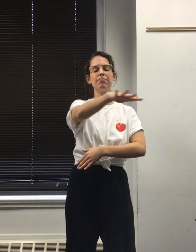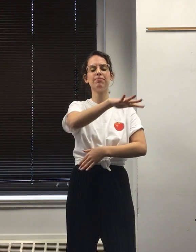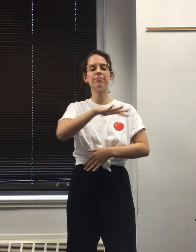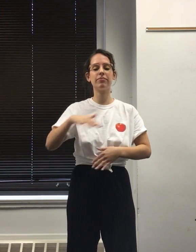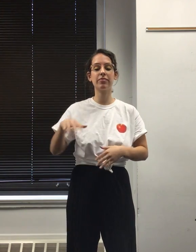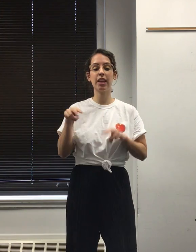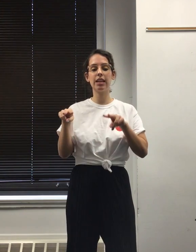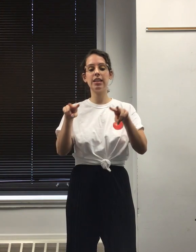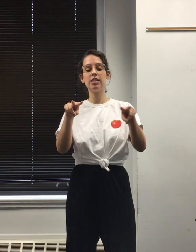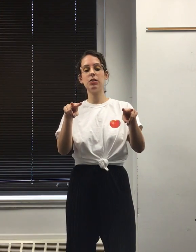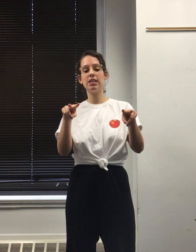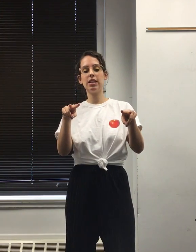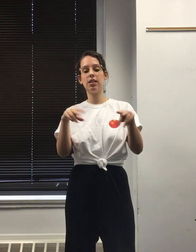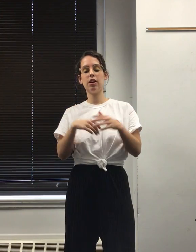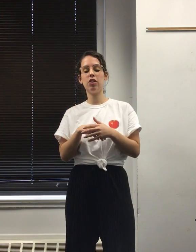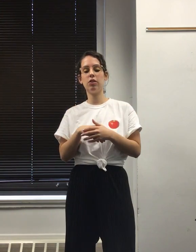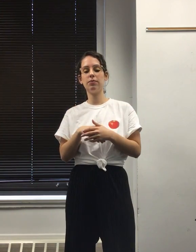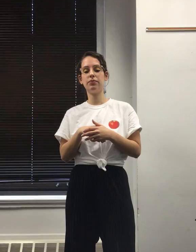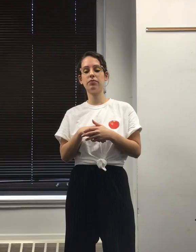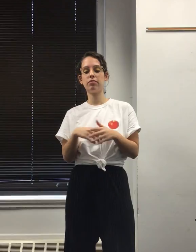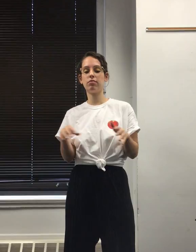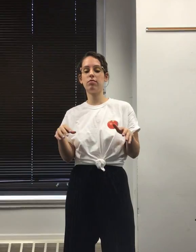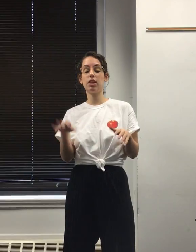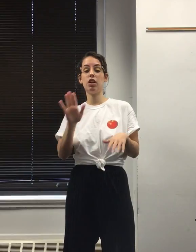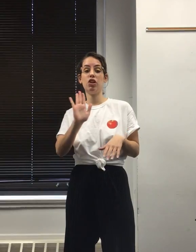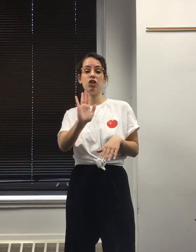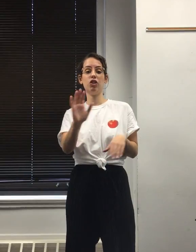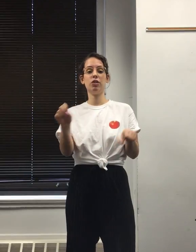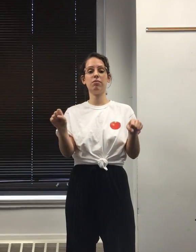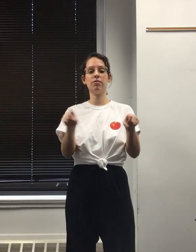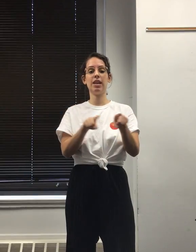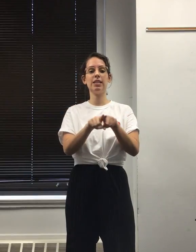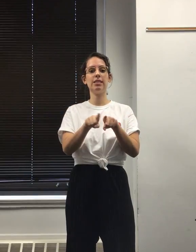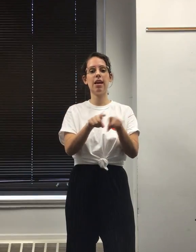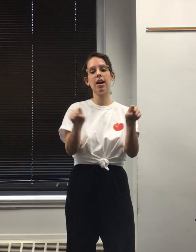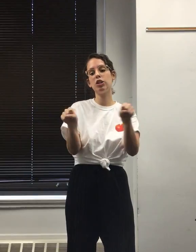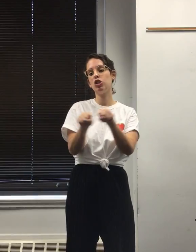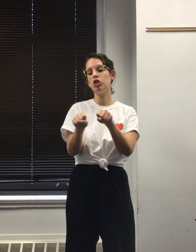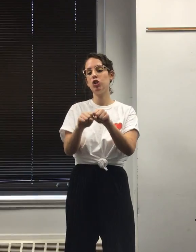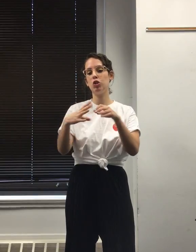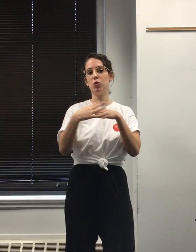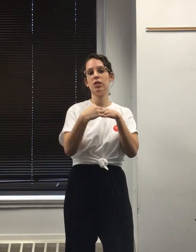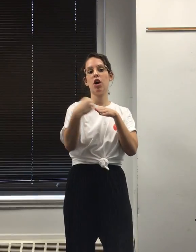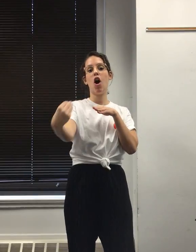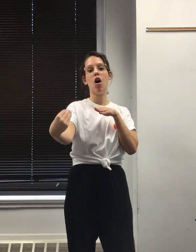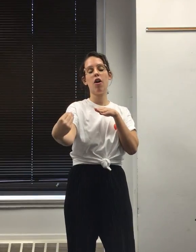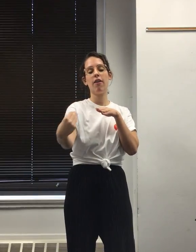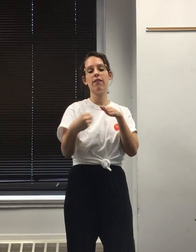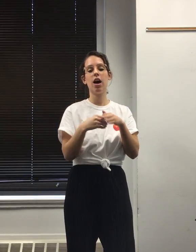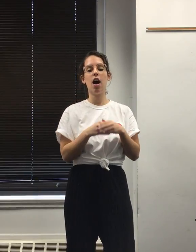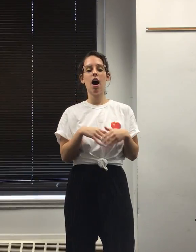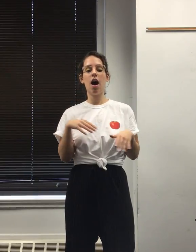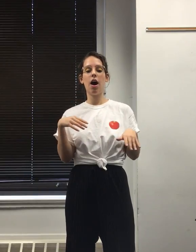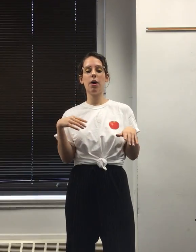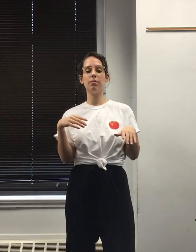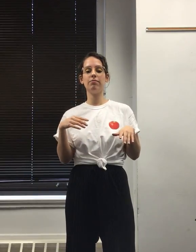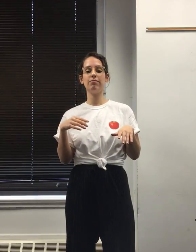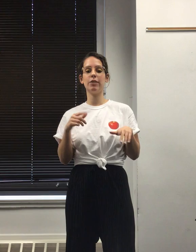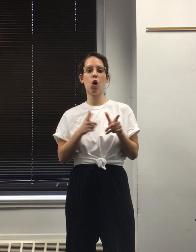go running barefoot through the grass in the morning, your feet might get wet. That's from dew or water that was